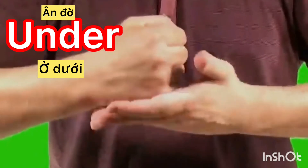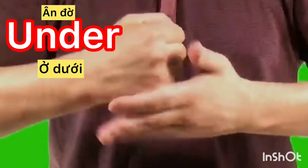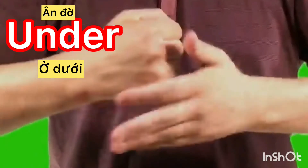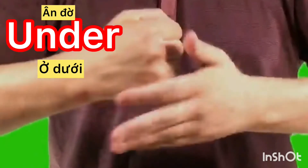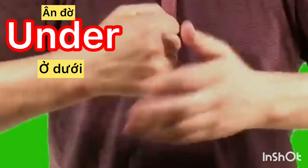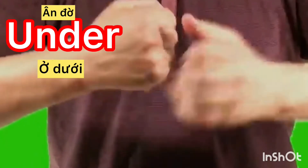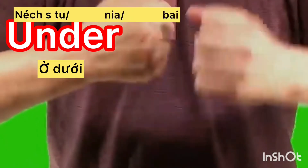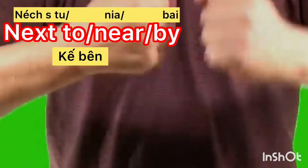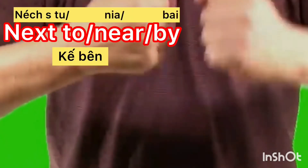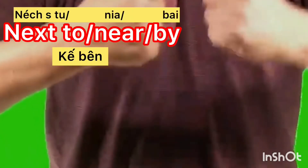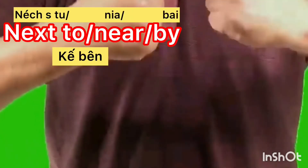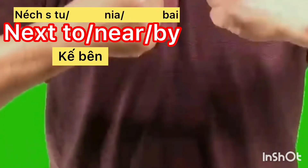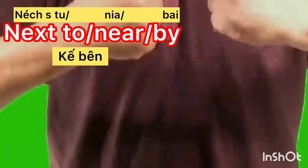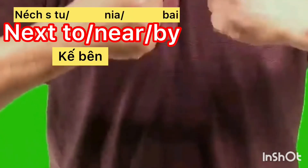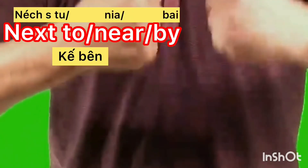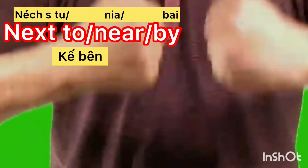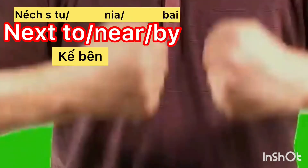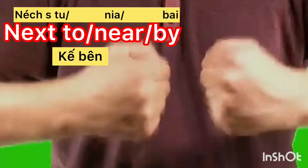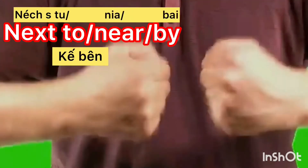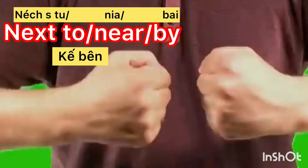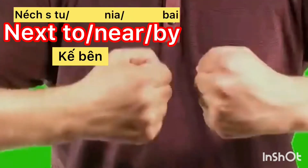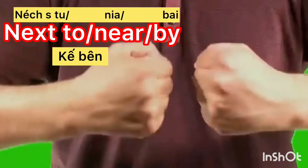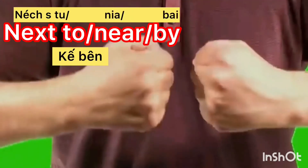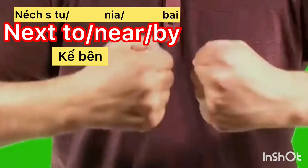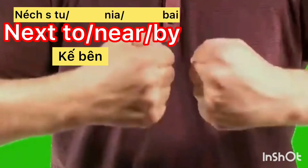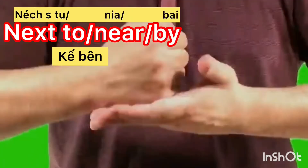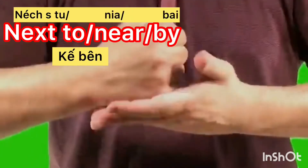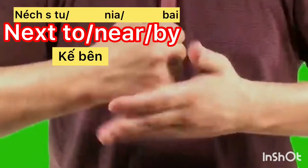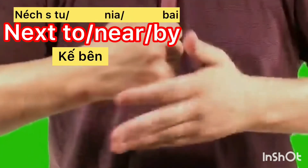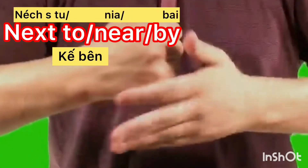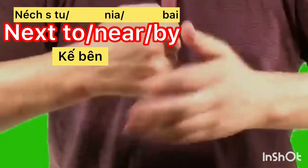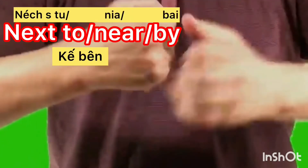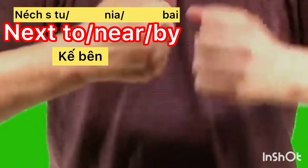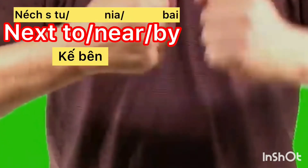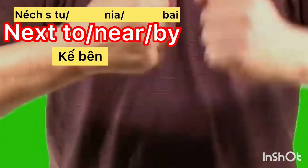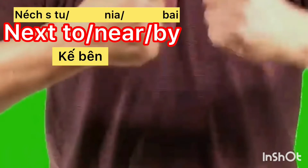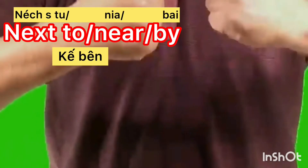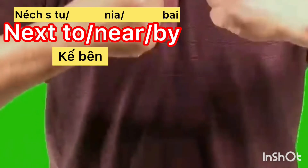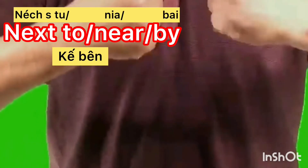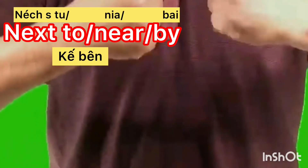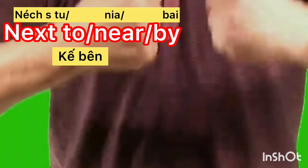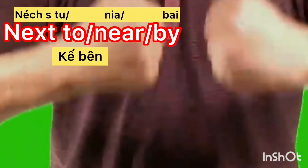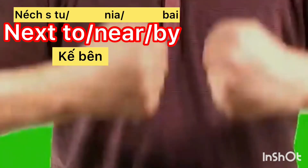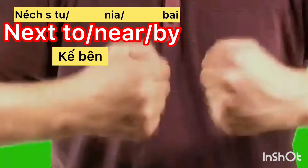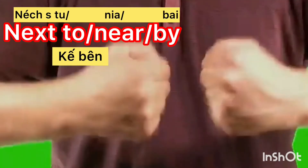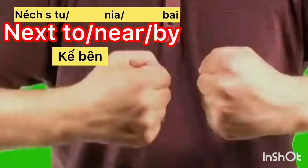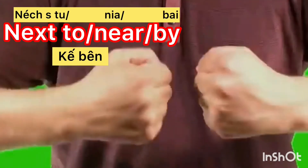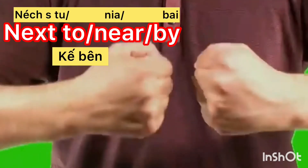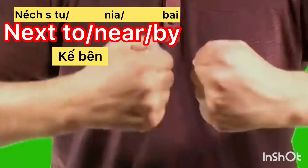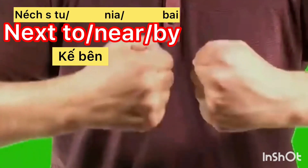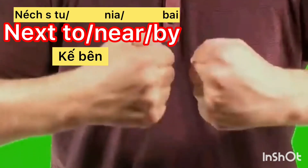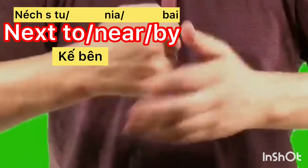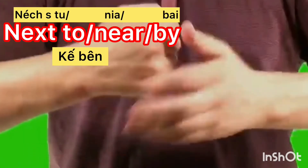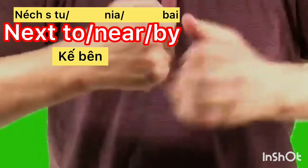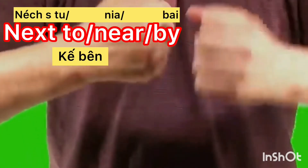Next to. Near. By. Next to. Near. By. Next